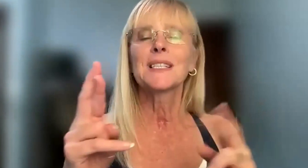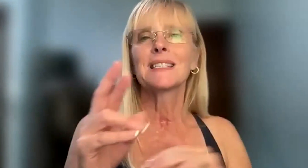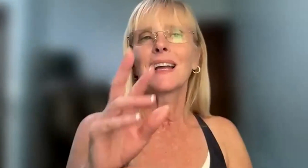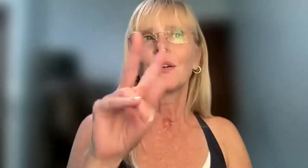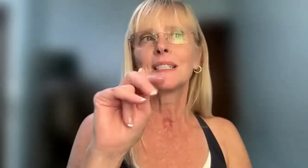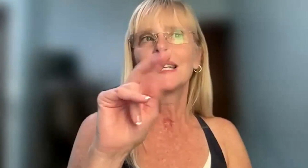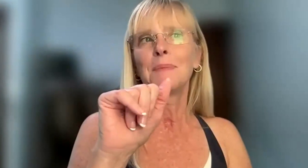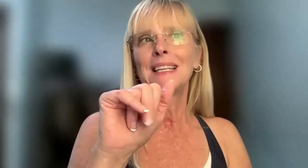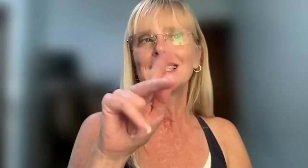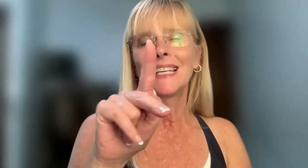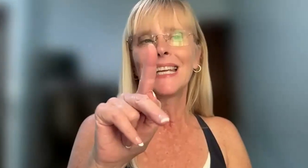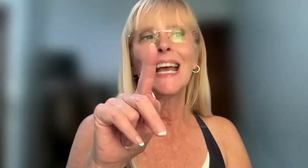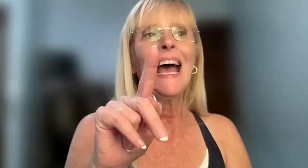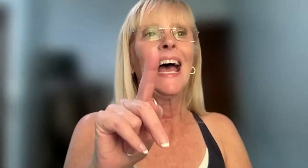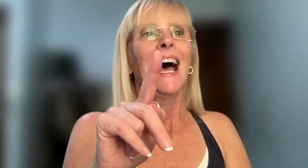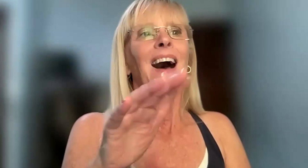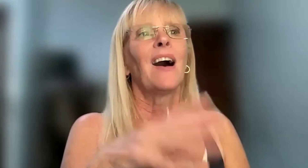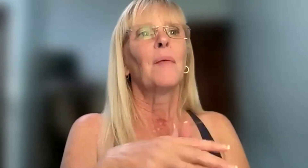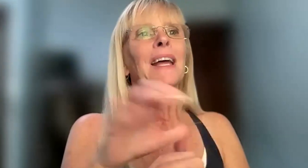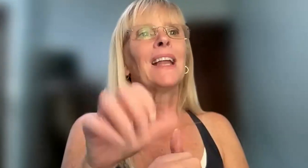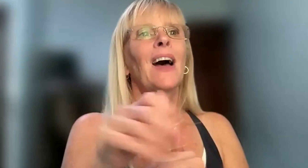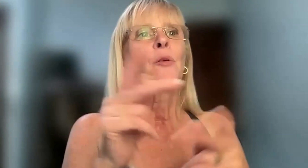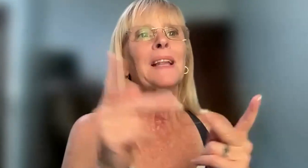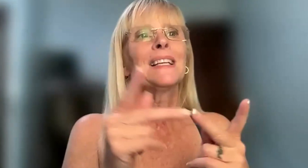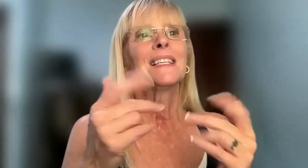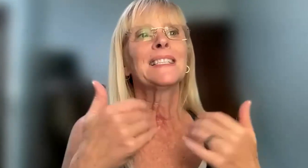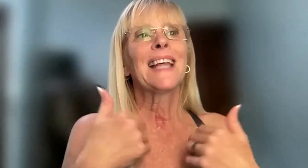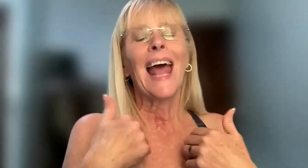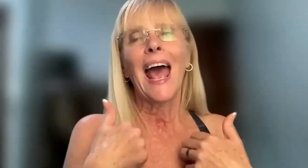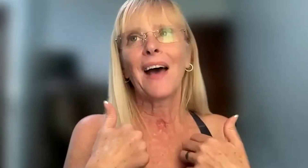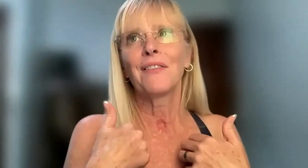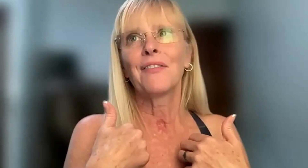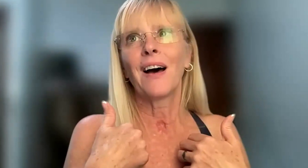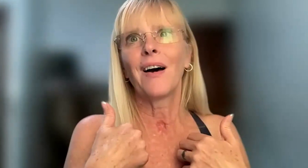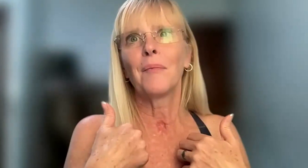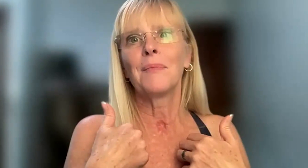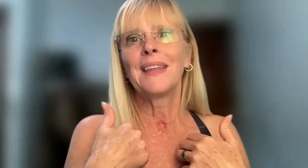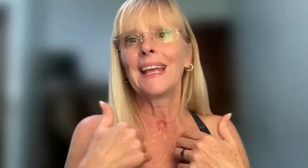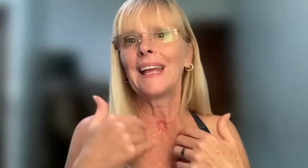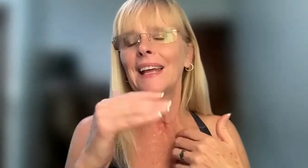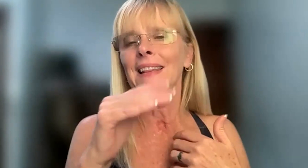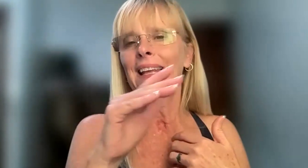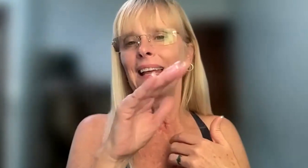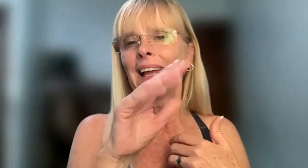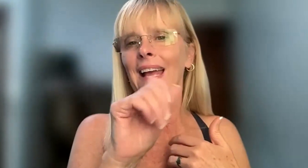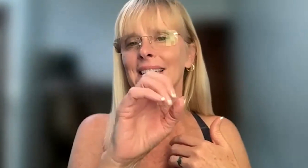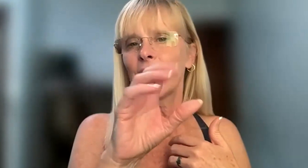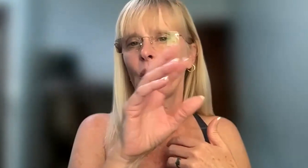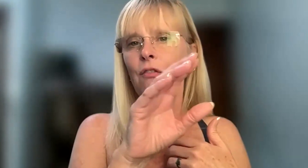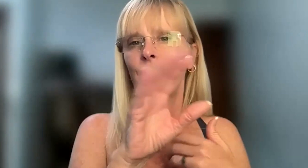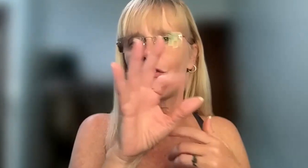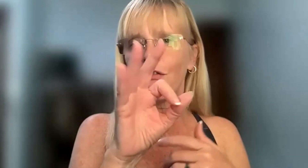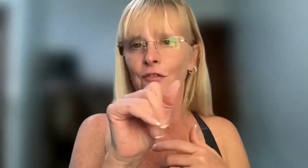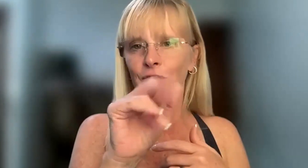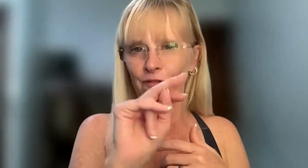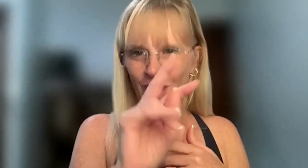like on TPT and other places that have the ASL